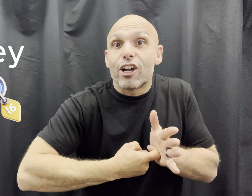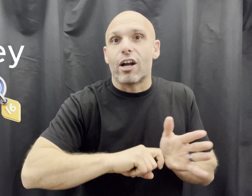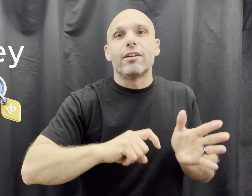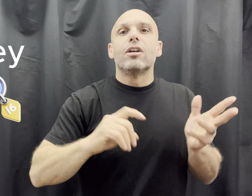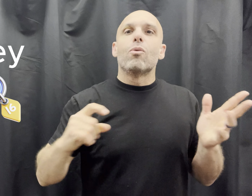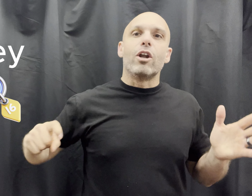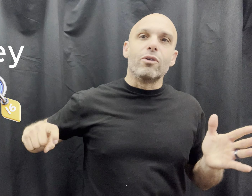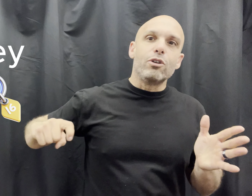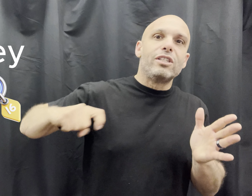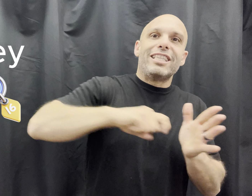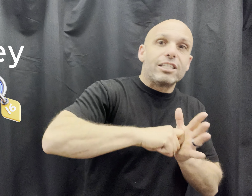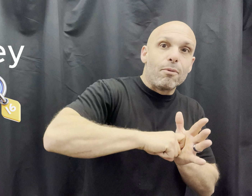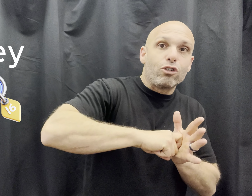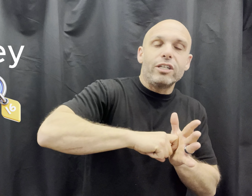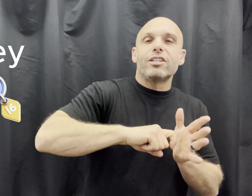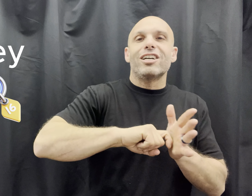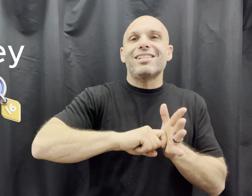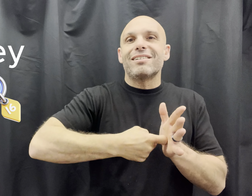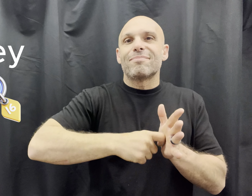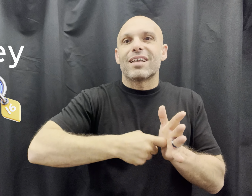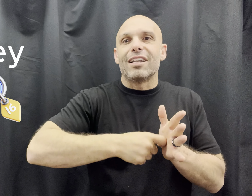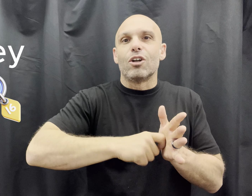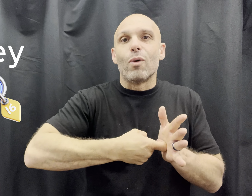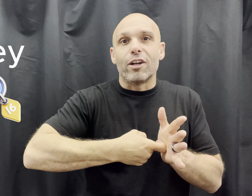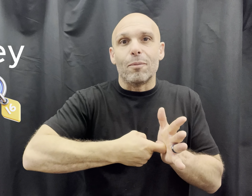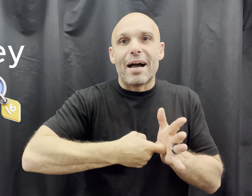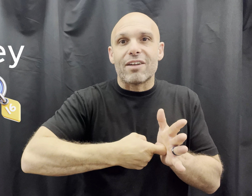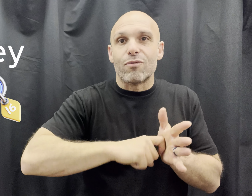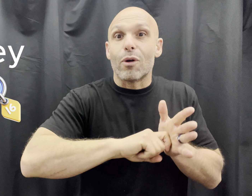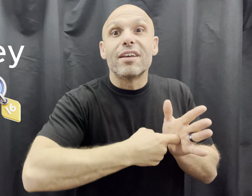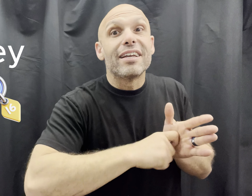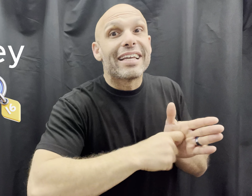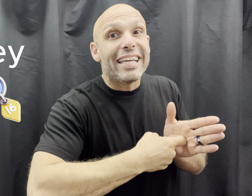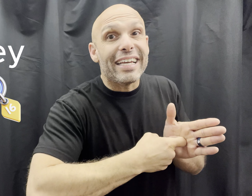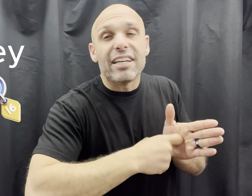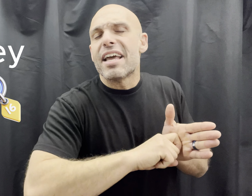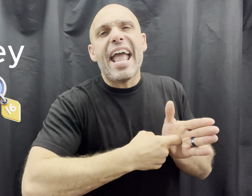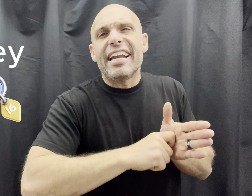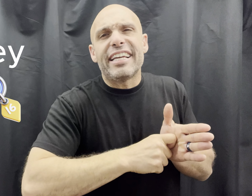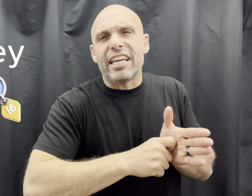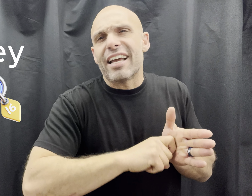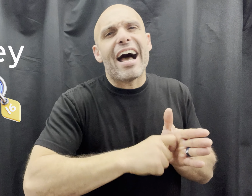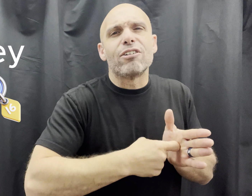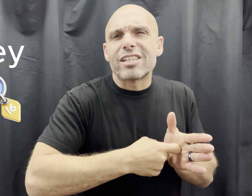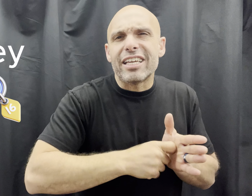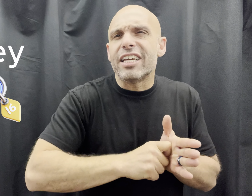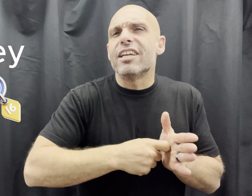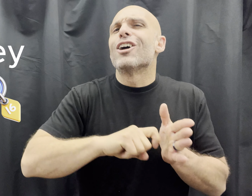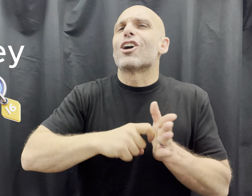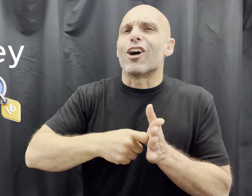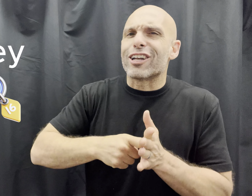car. We don't use this motion, just a little wiggle back and forth. Key, any key, house key, car